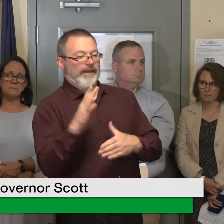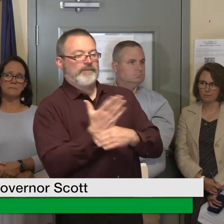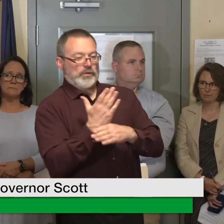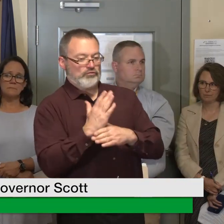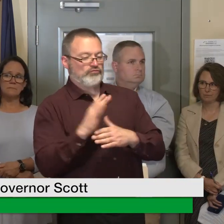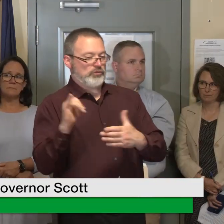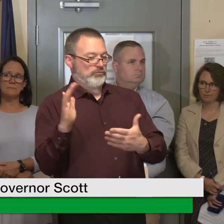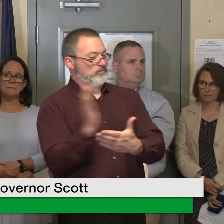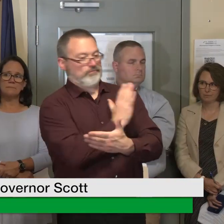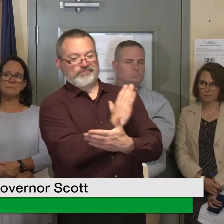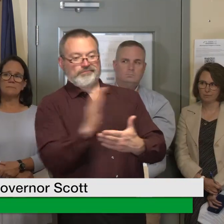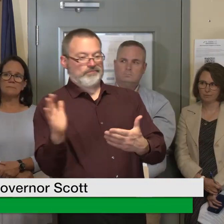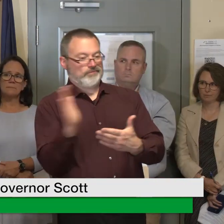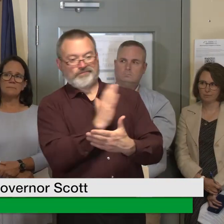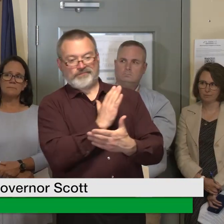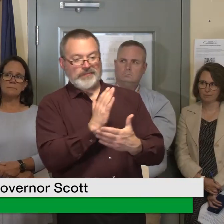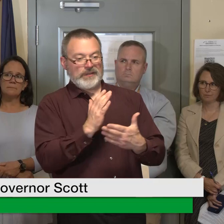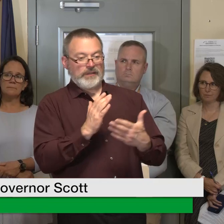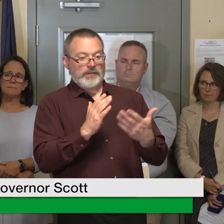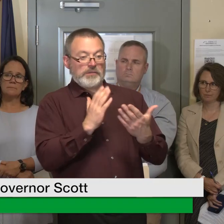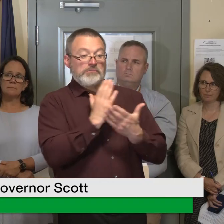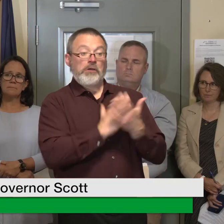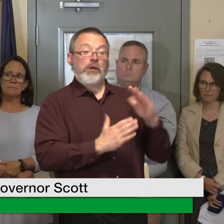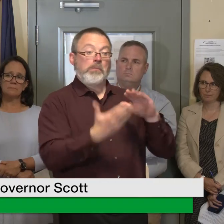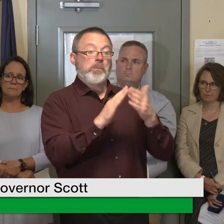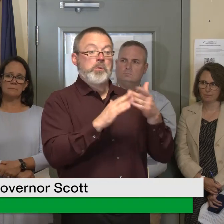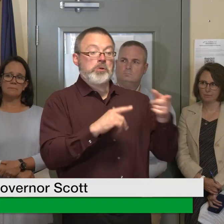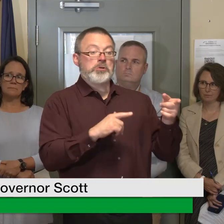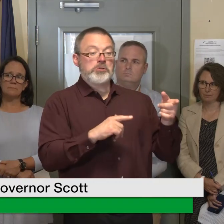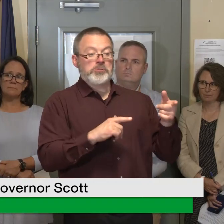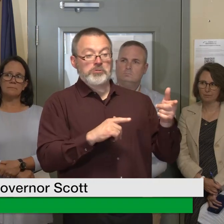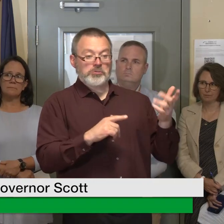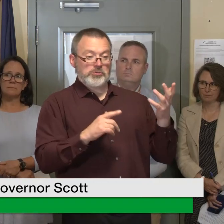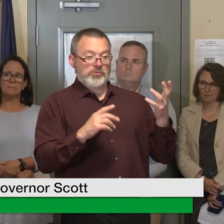from some communities actually, because of the